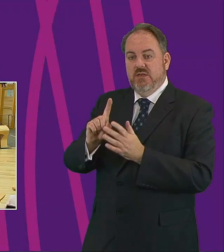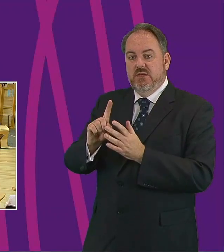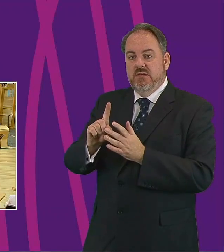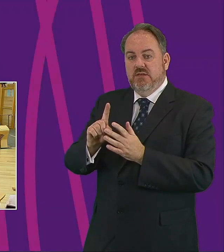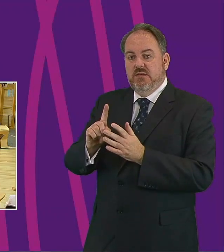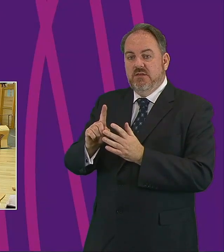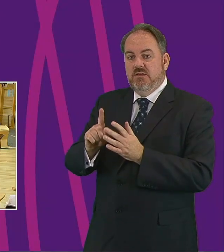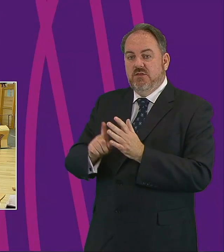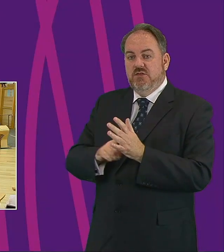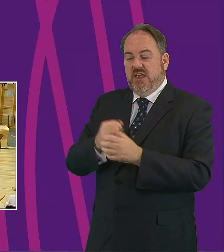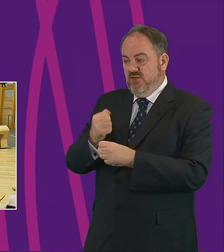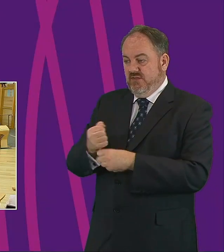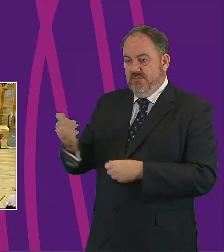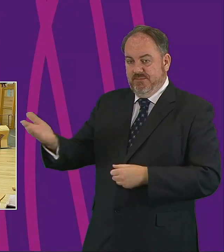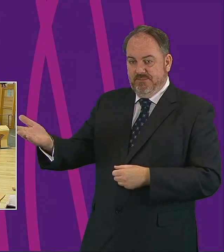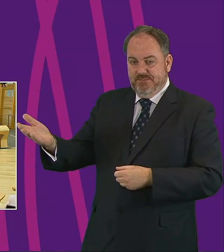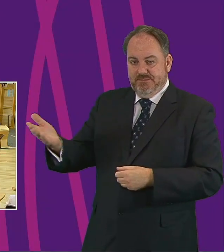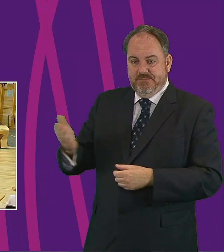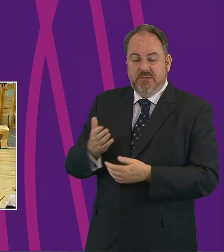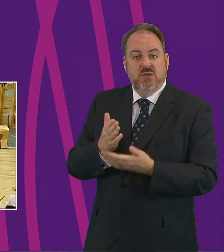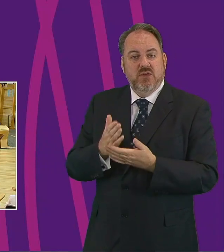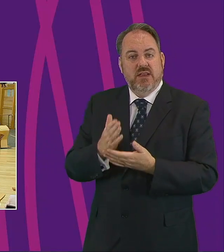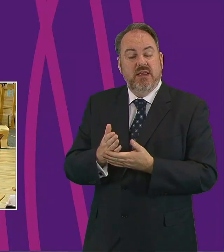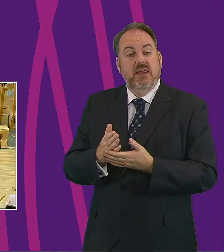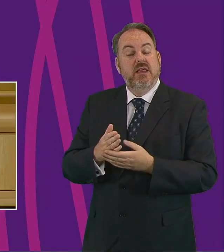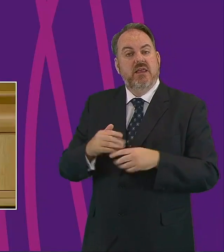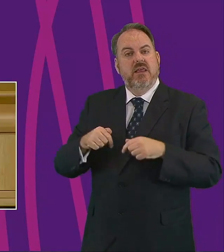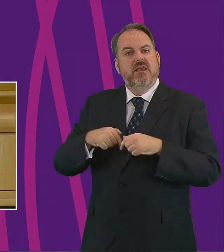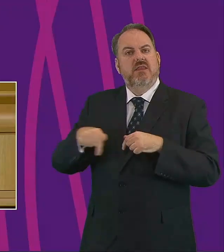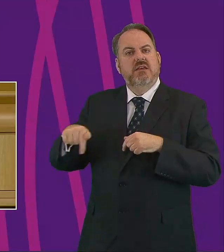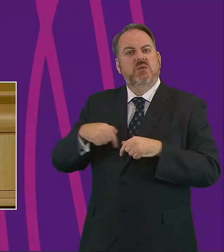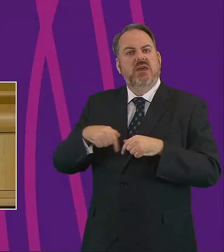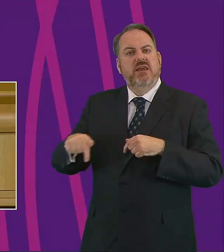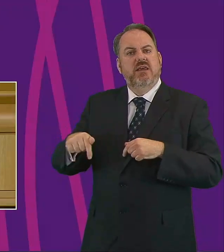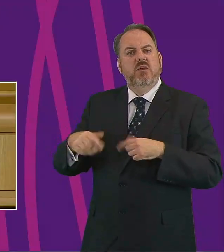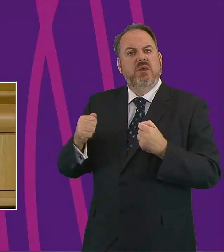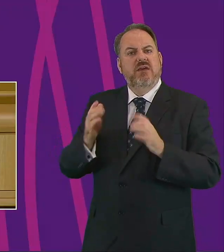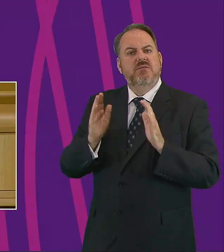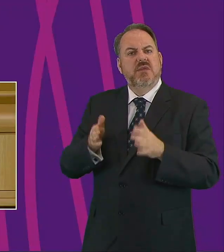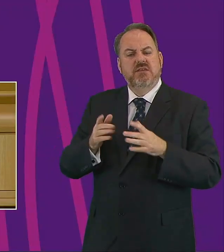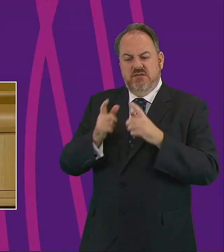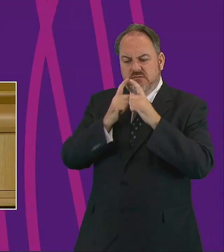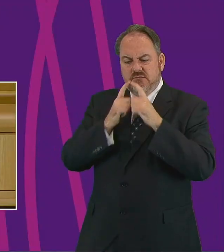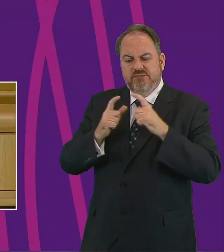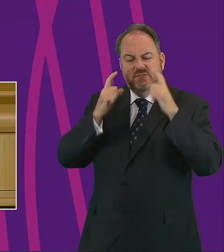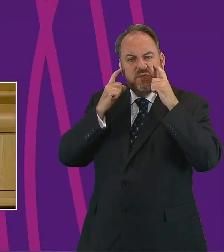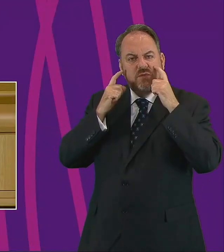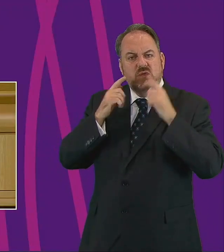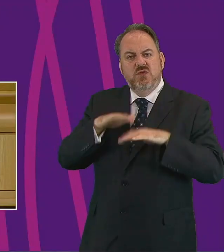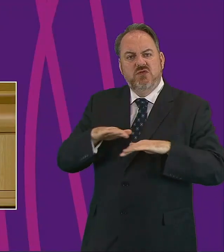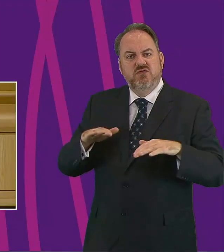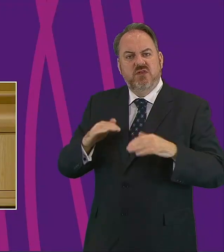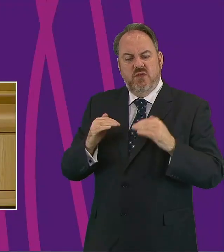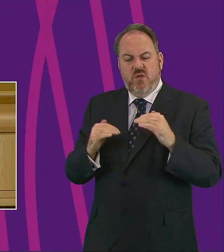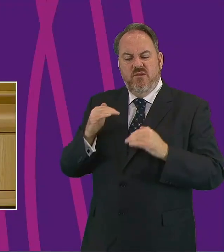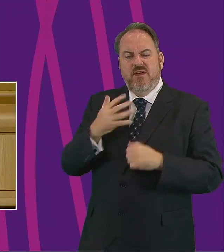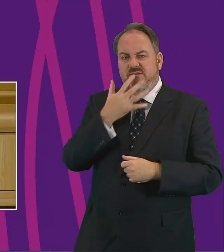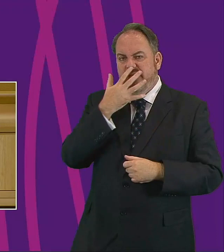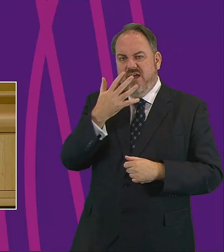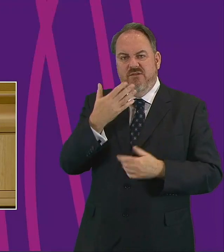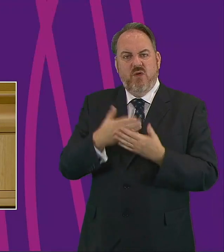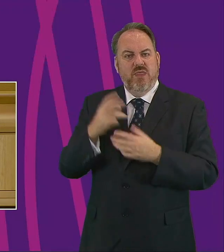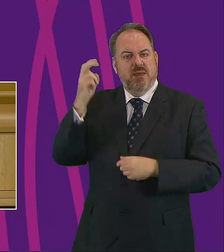Presiding Officer. Given that a decision this week was made on obligatory face coverings for over 5-year-olds on school transport and